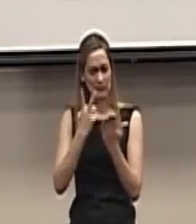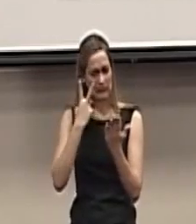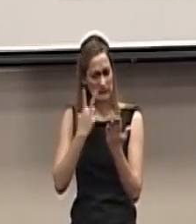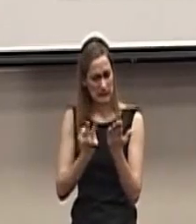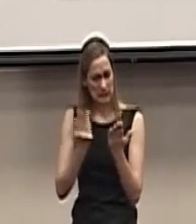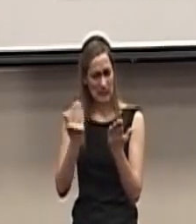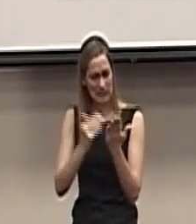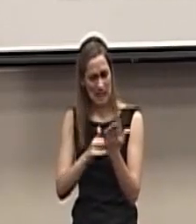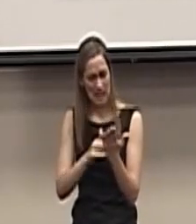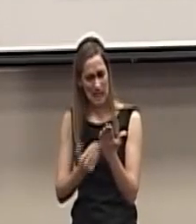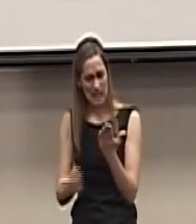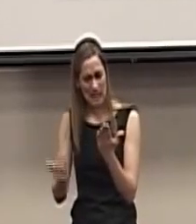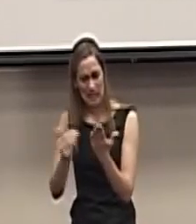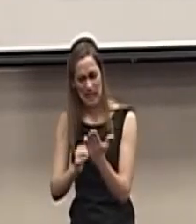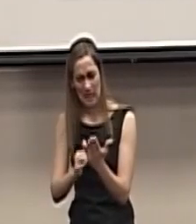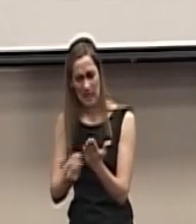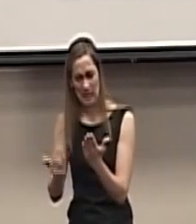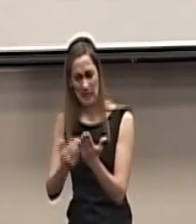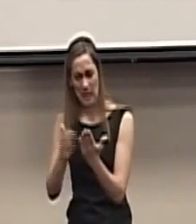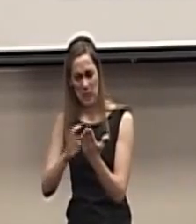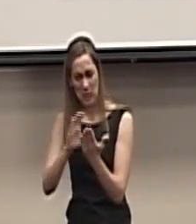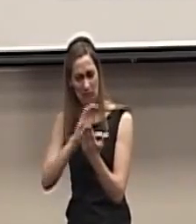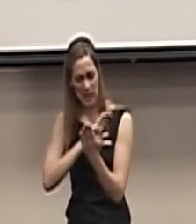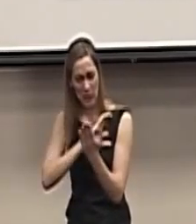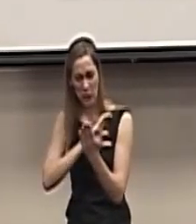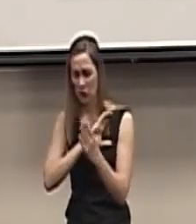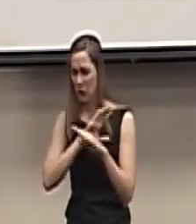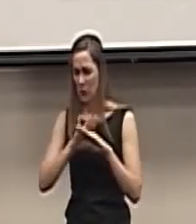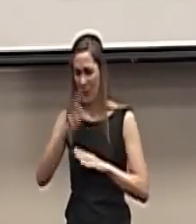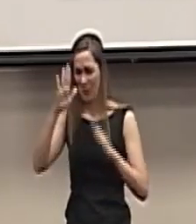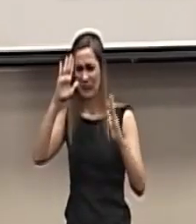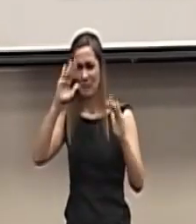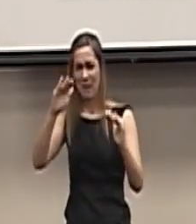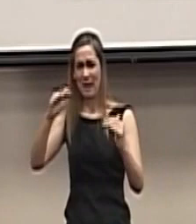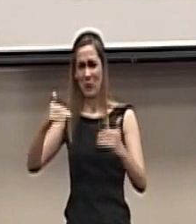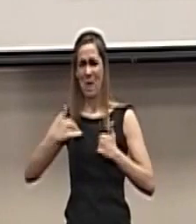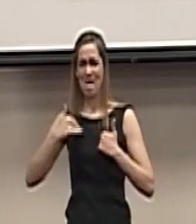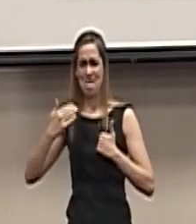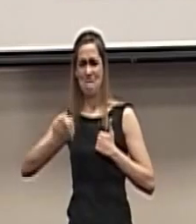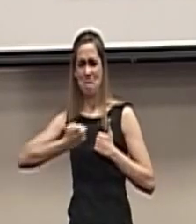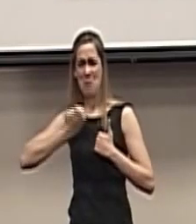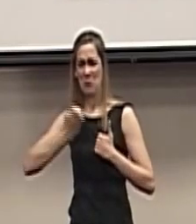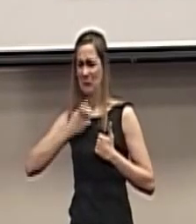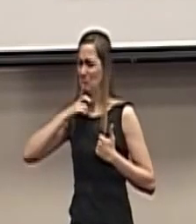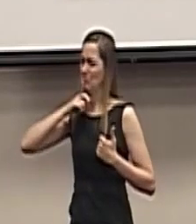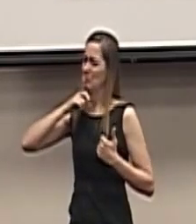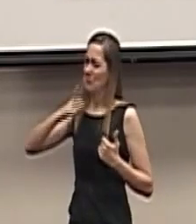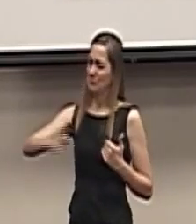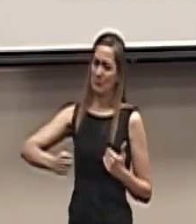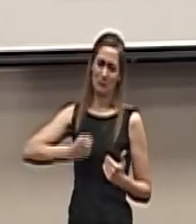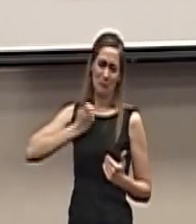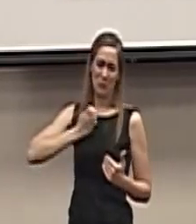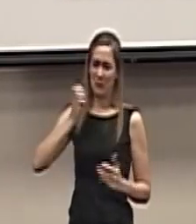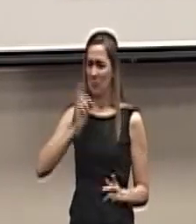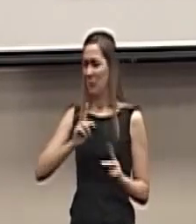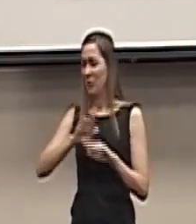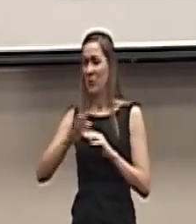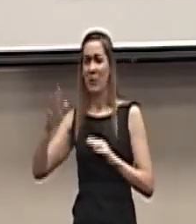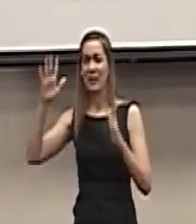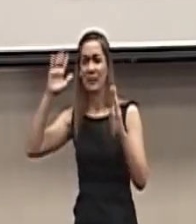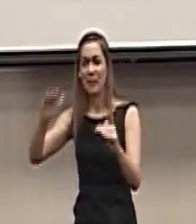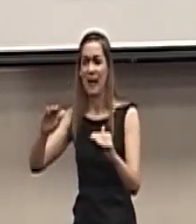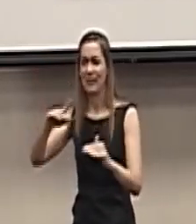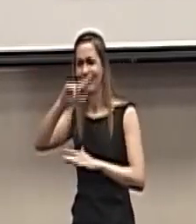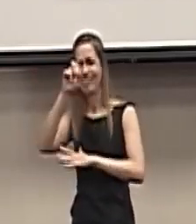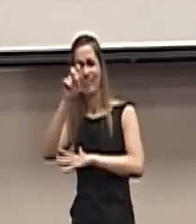again, where the characters that you don't expect to be the emotional ones are the emotional ones. The ones that you don't expect to be